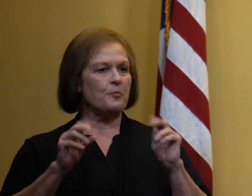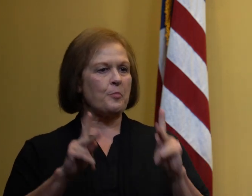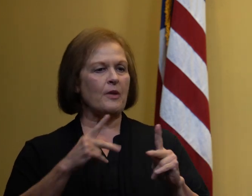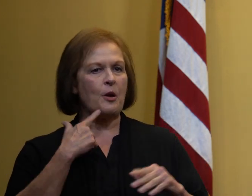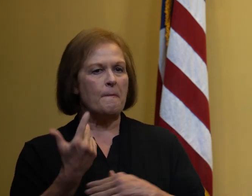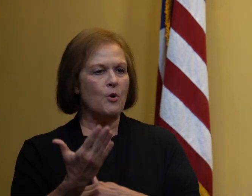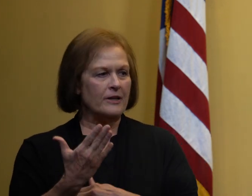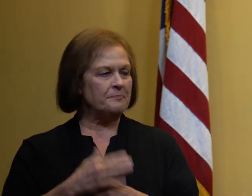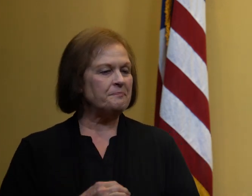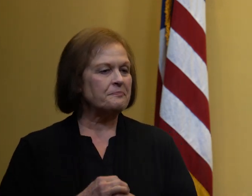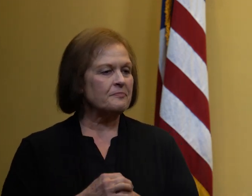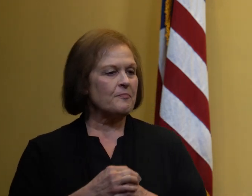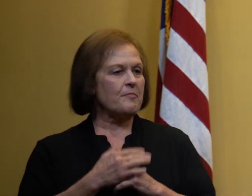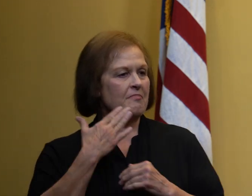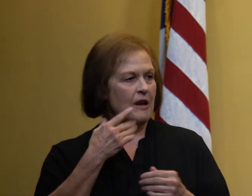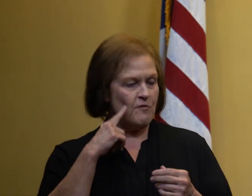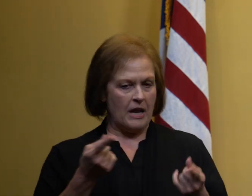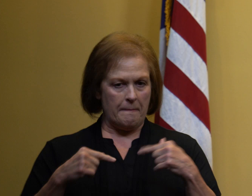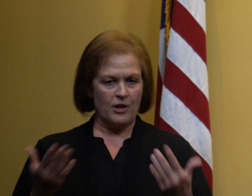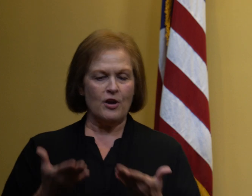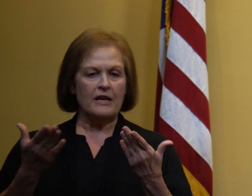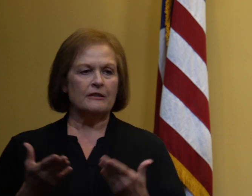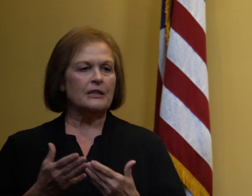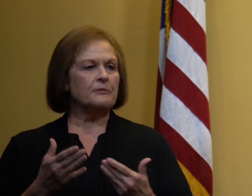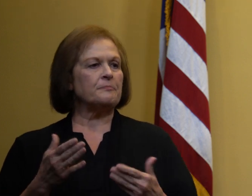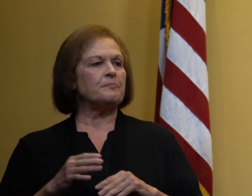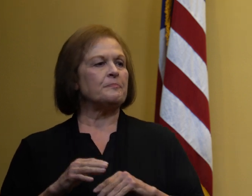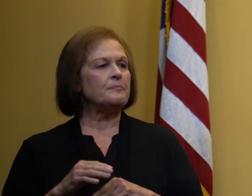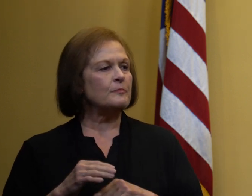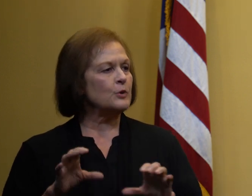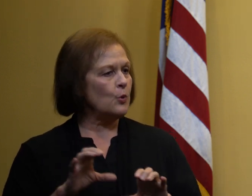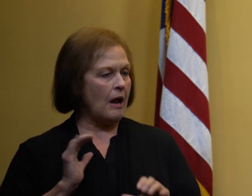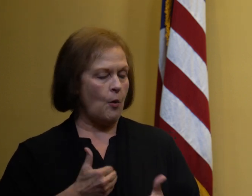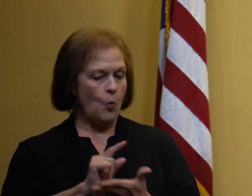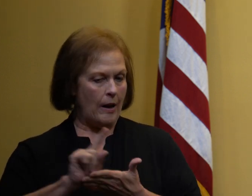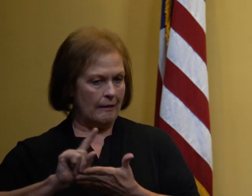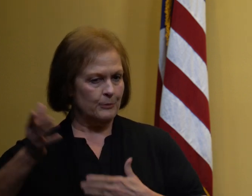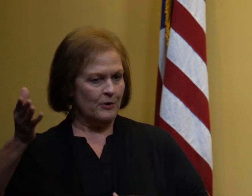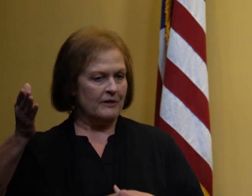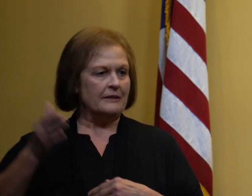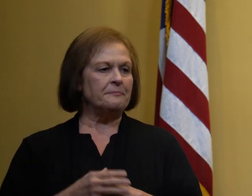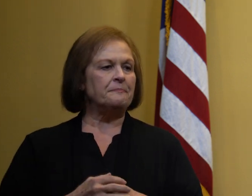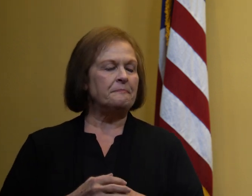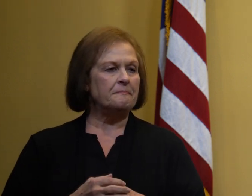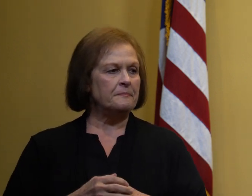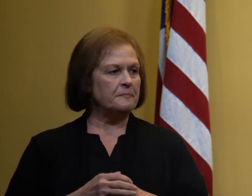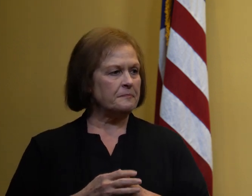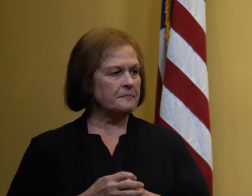right, good morning. Thank you all for being here, just doing our weekly briefing. And